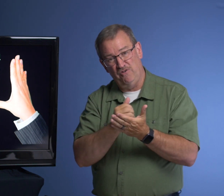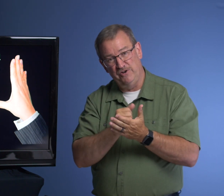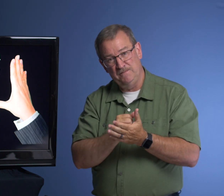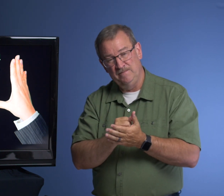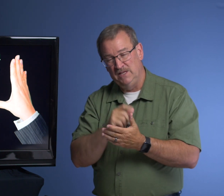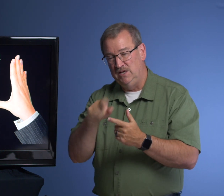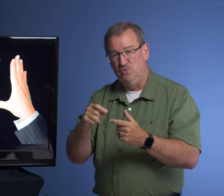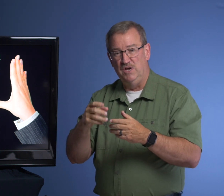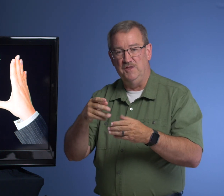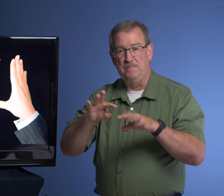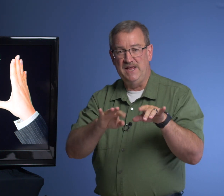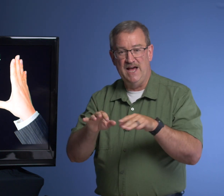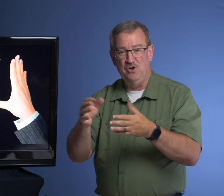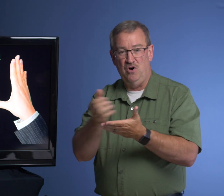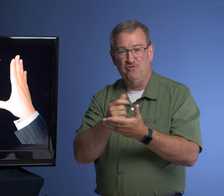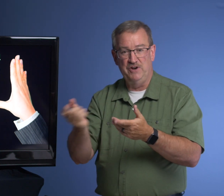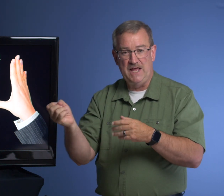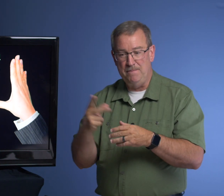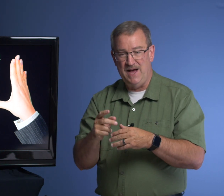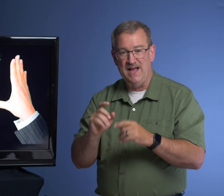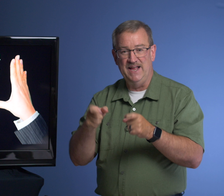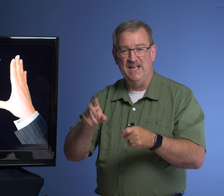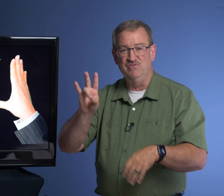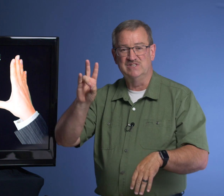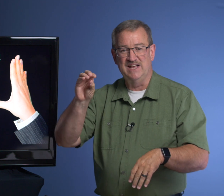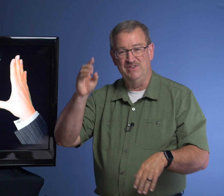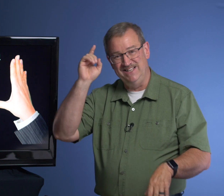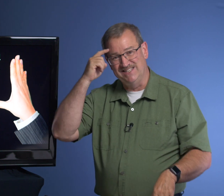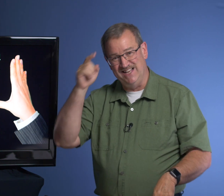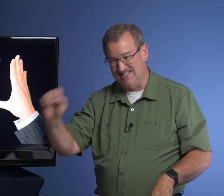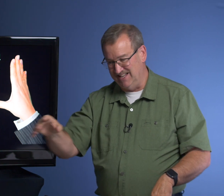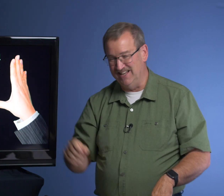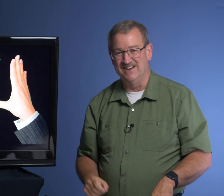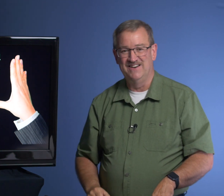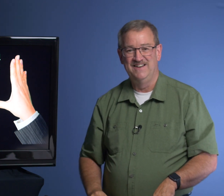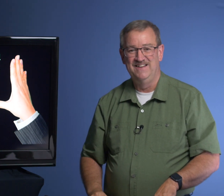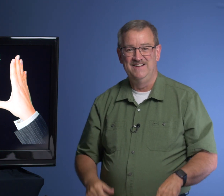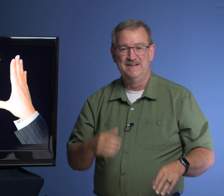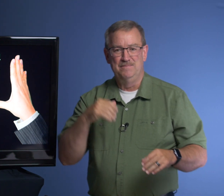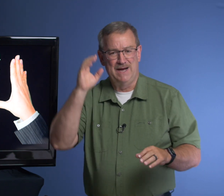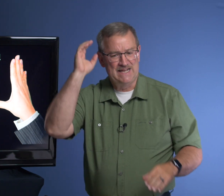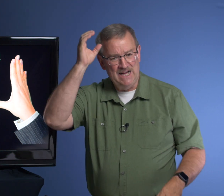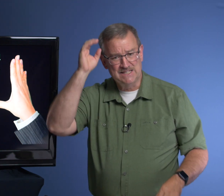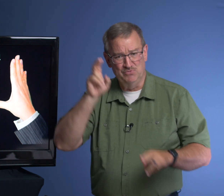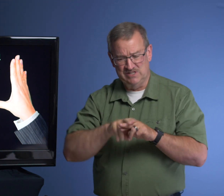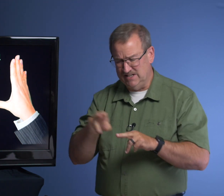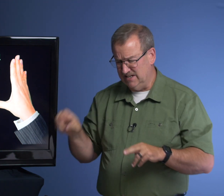offering. When the piano offering came by, I gave 70 cents in there. My cousin was sitting next